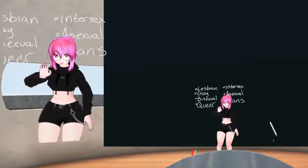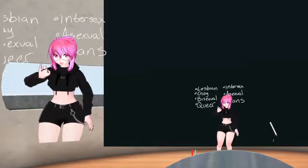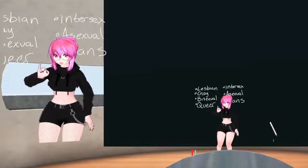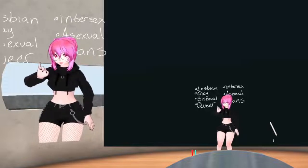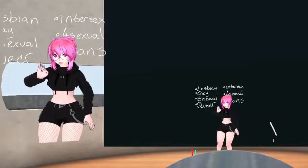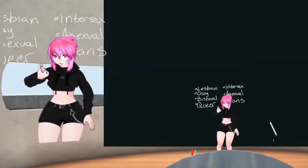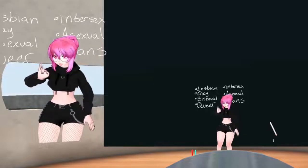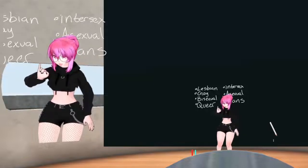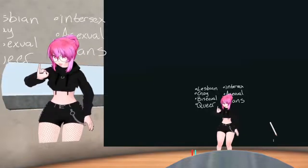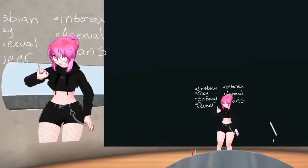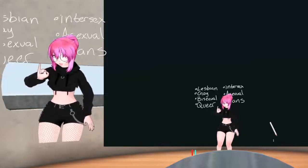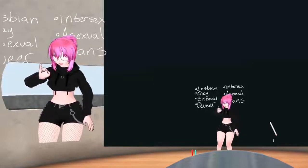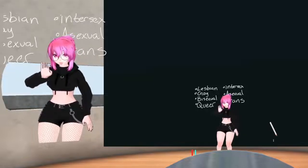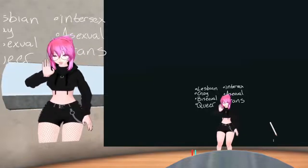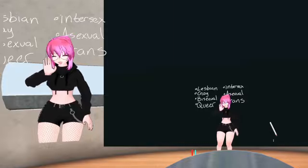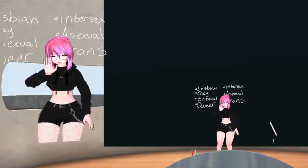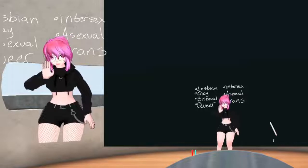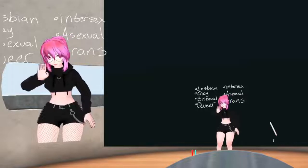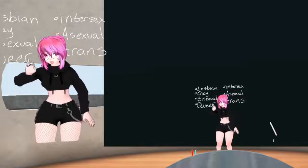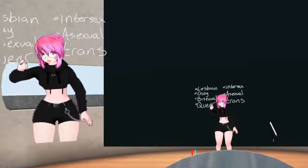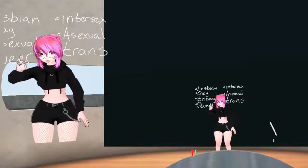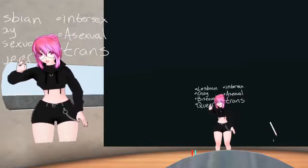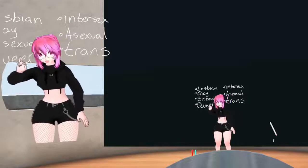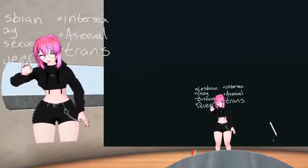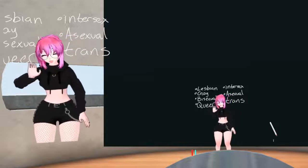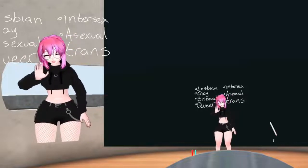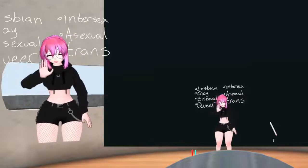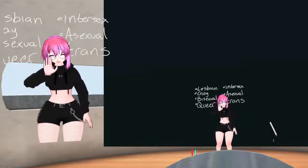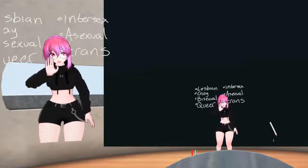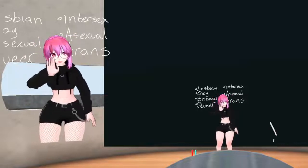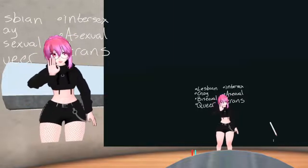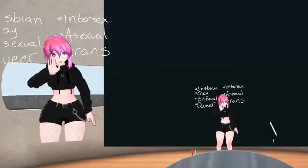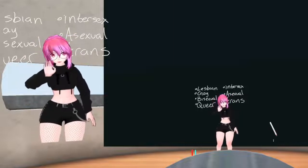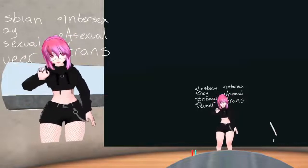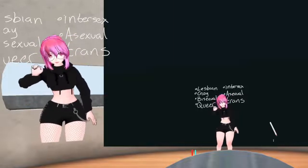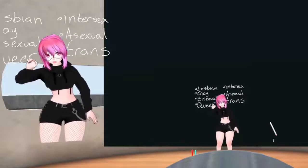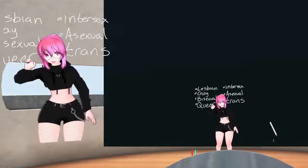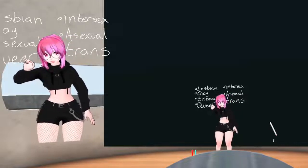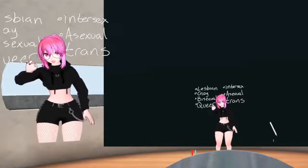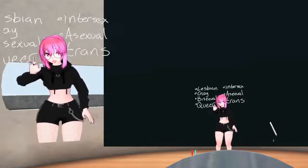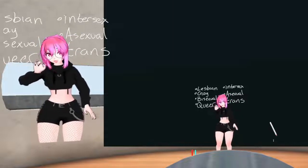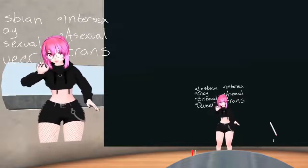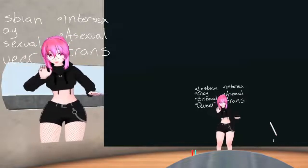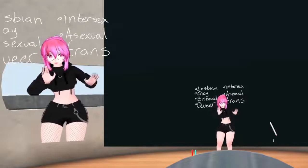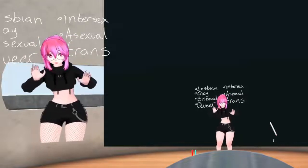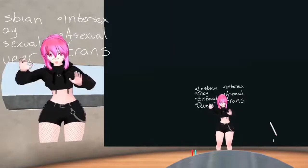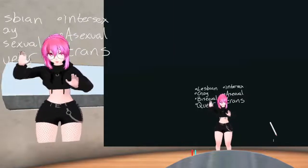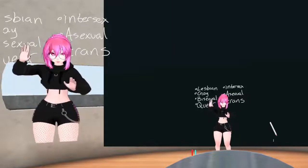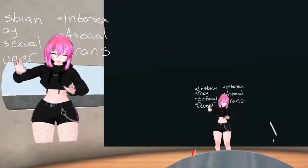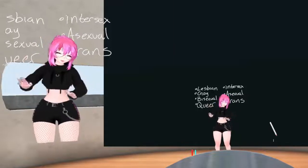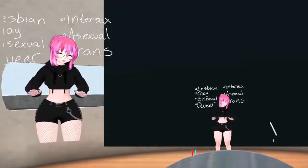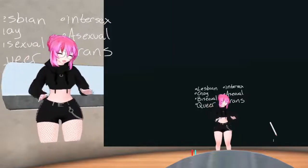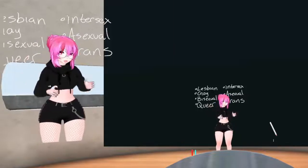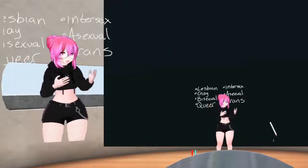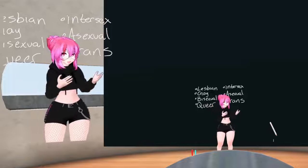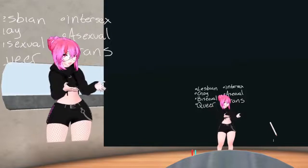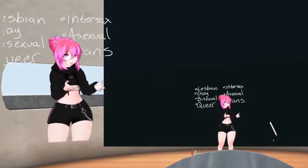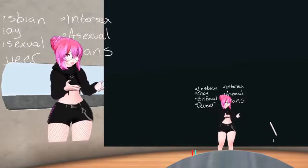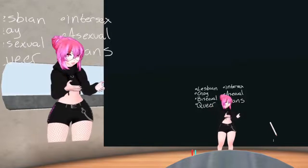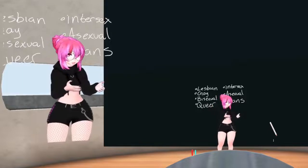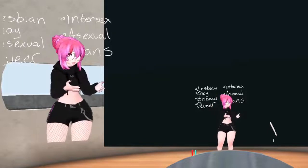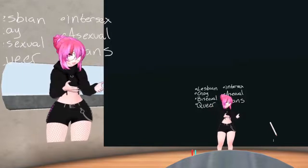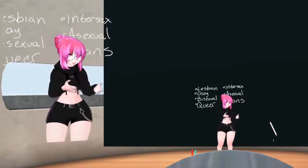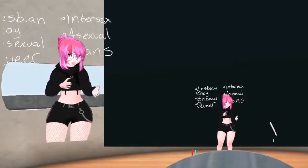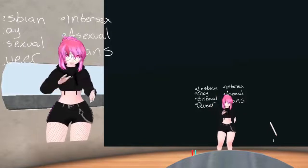saying B-I. I see some people go like bi if they want to be real fancy. Like they kind of like, woo. And